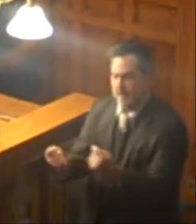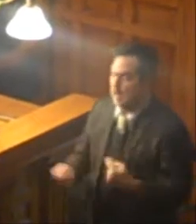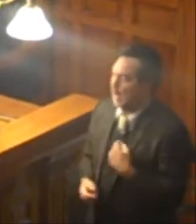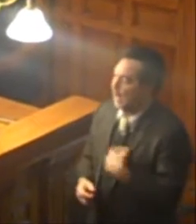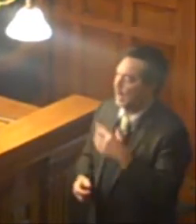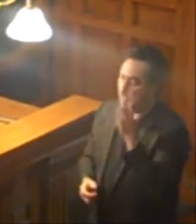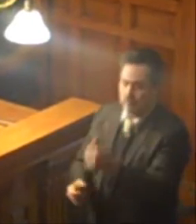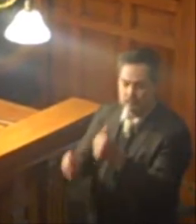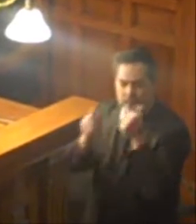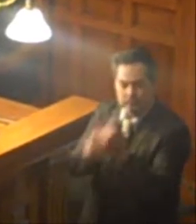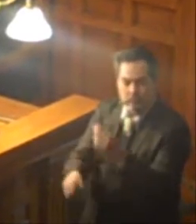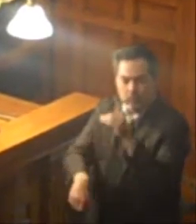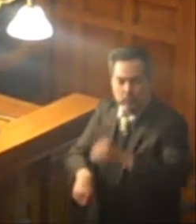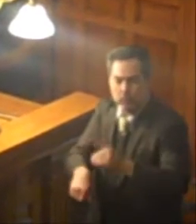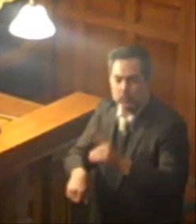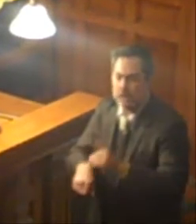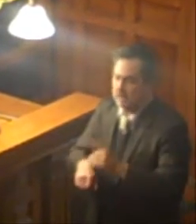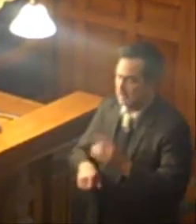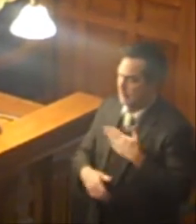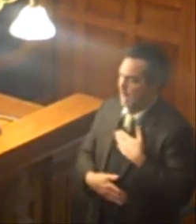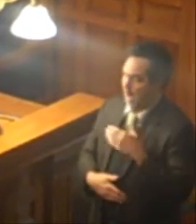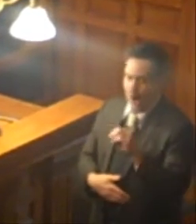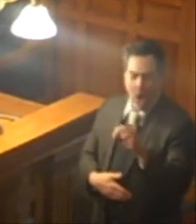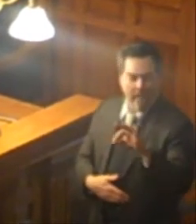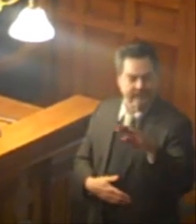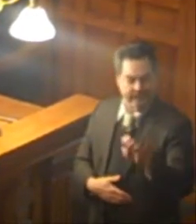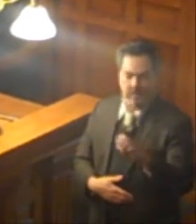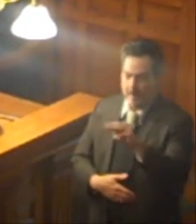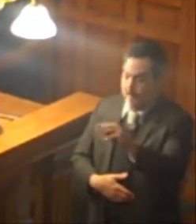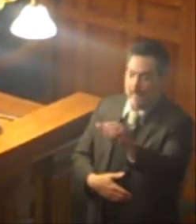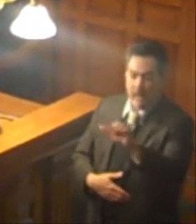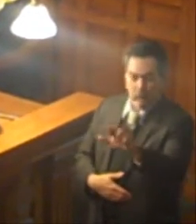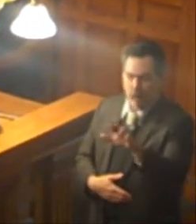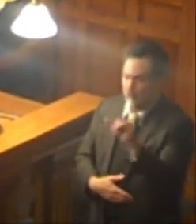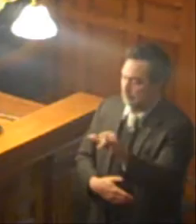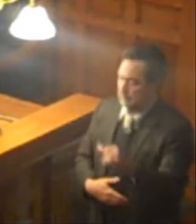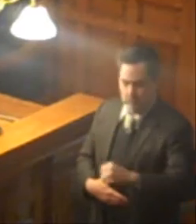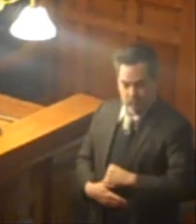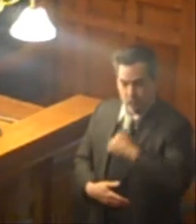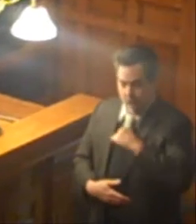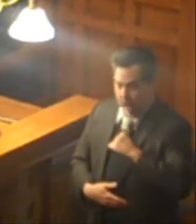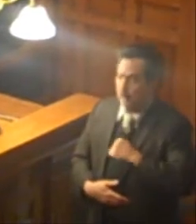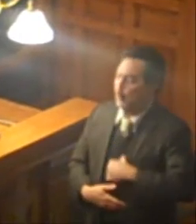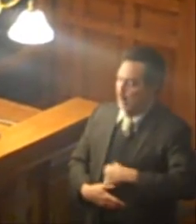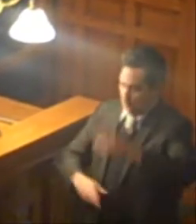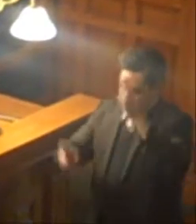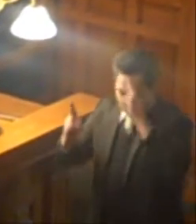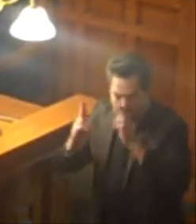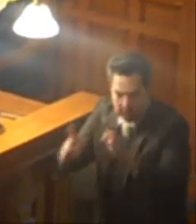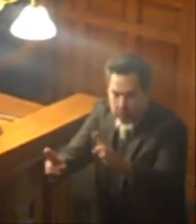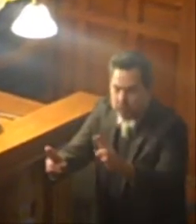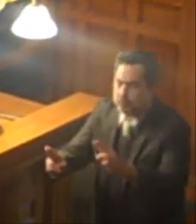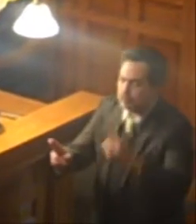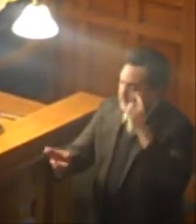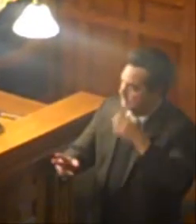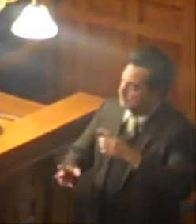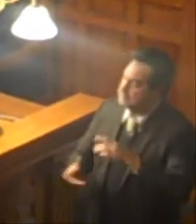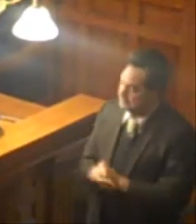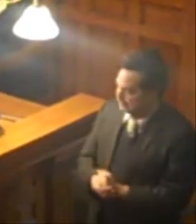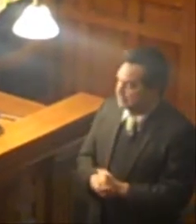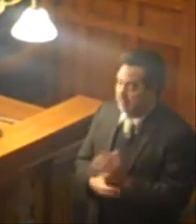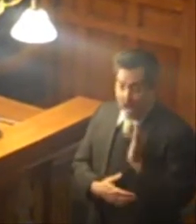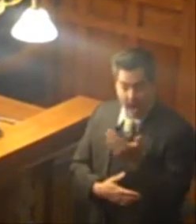of the mayor with pride, with dignity, and with honor. Our city, our